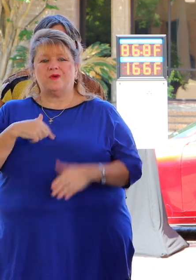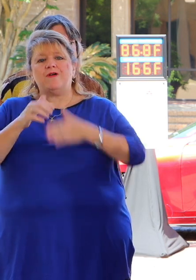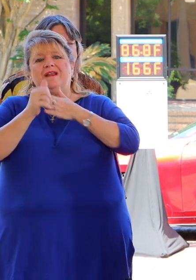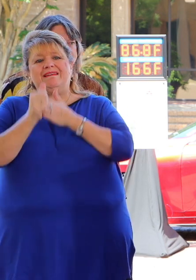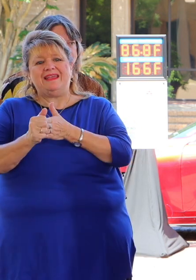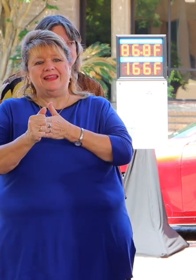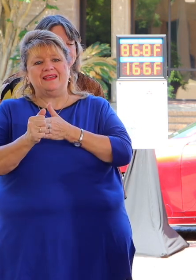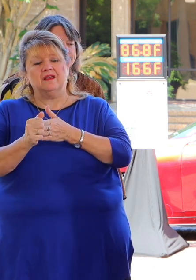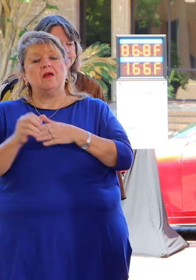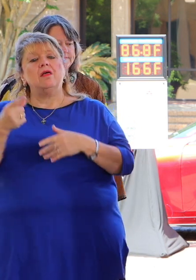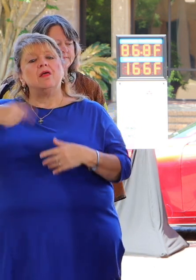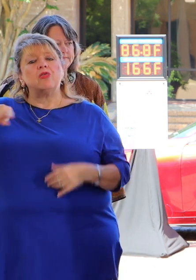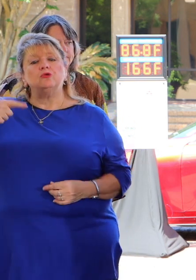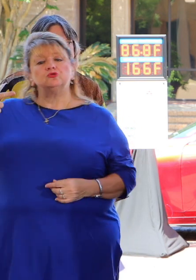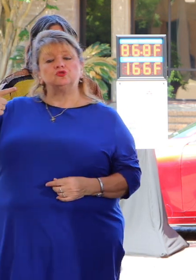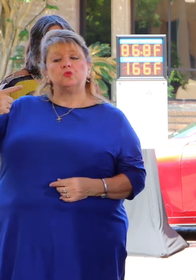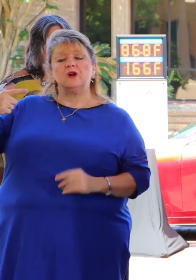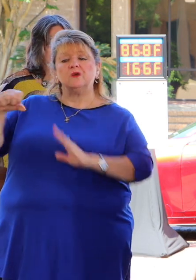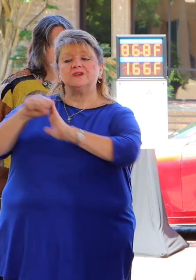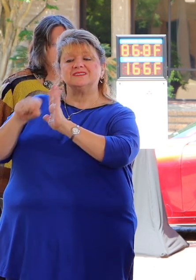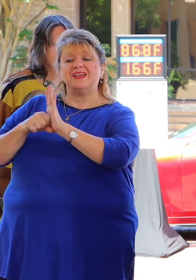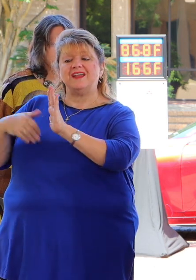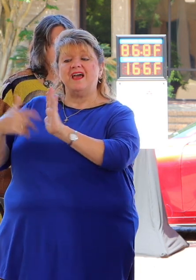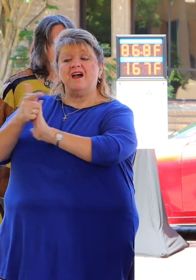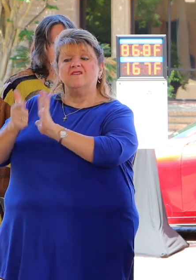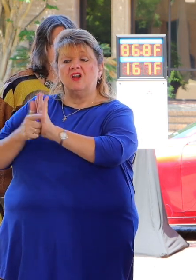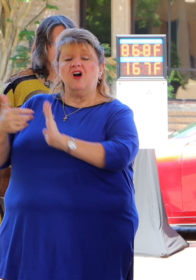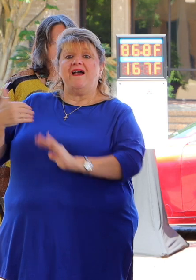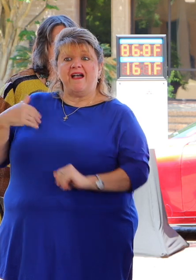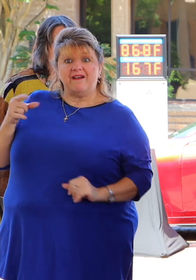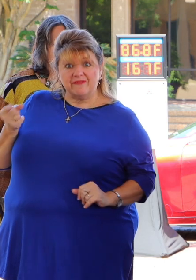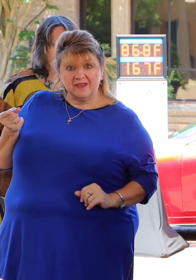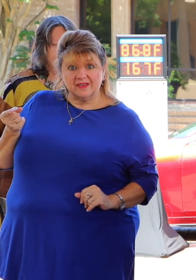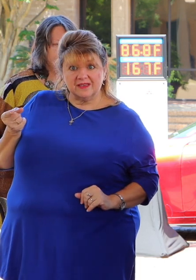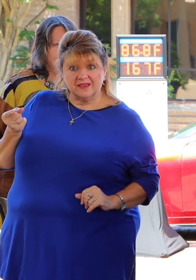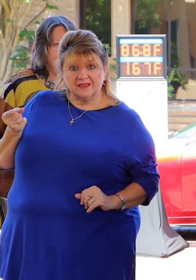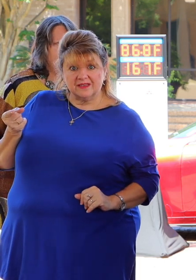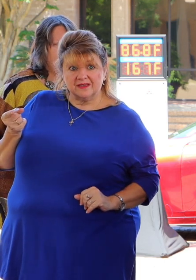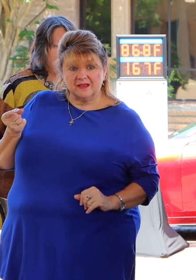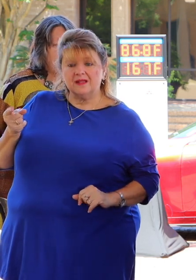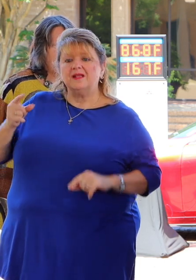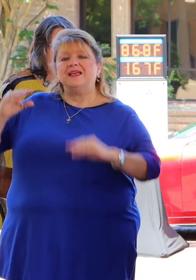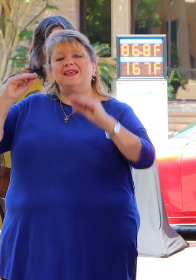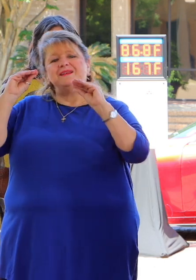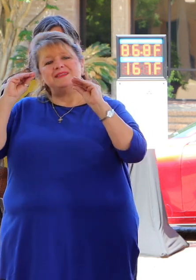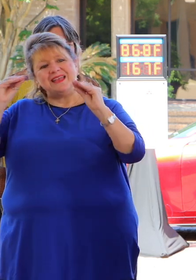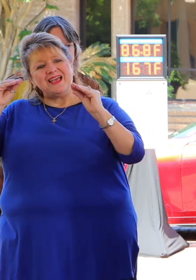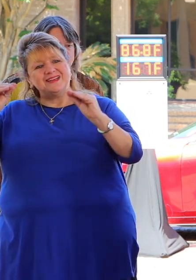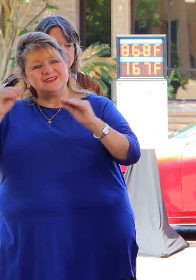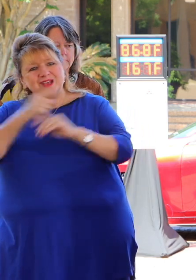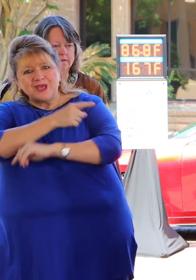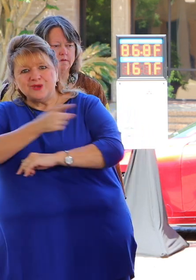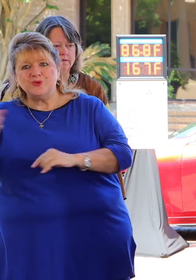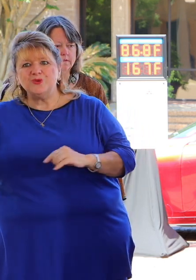as one of the 21 states having the law, but we just have to educate our population.